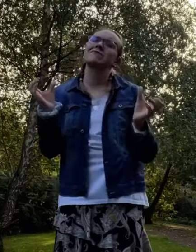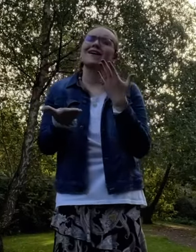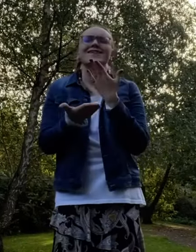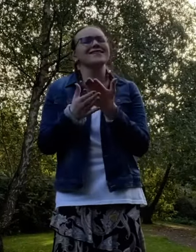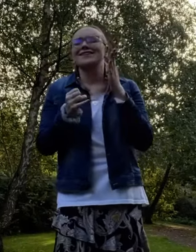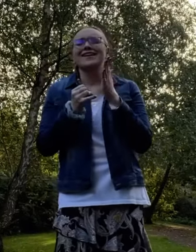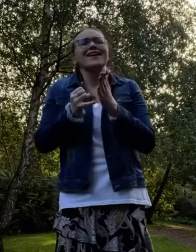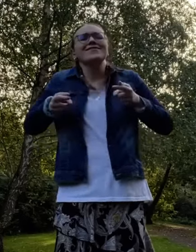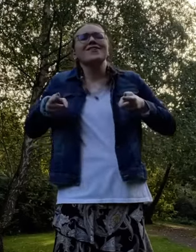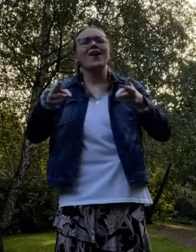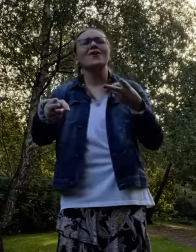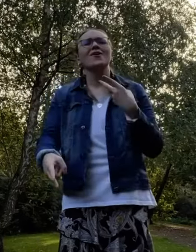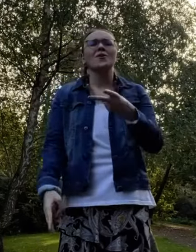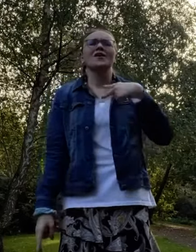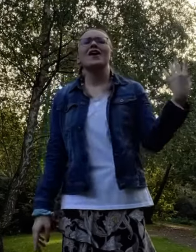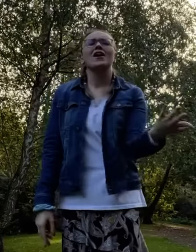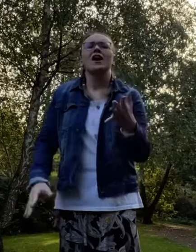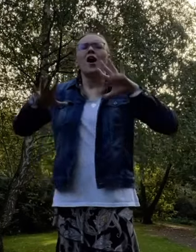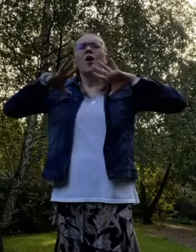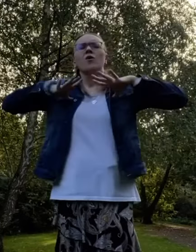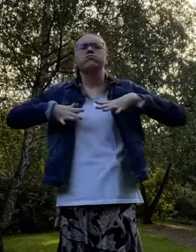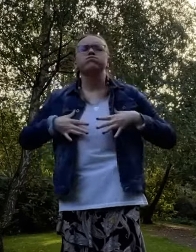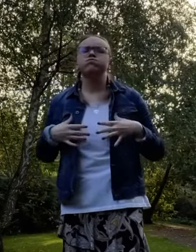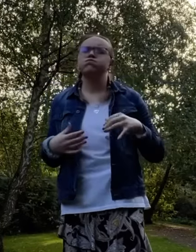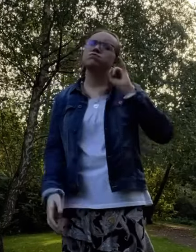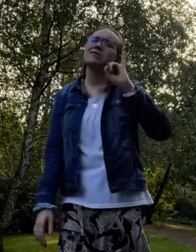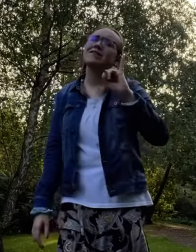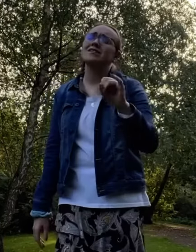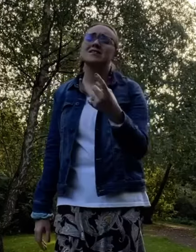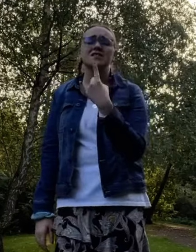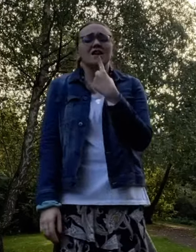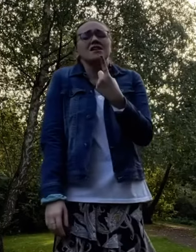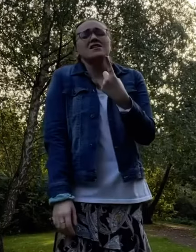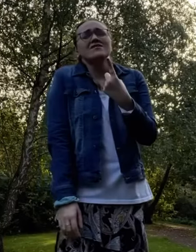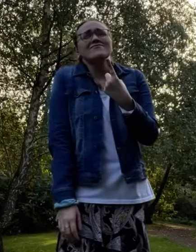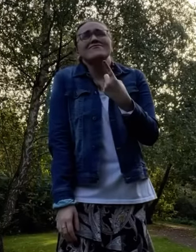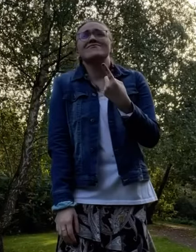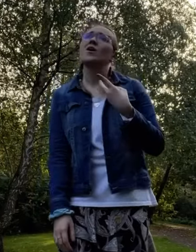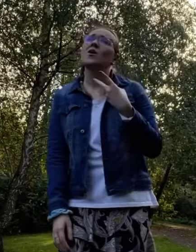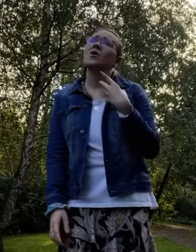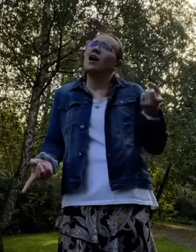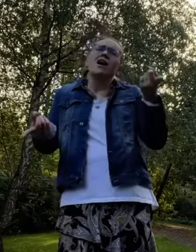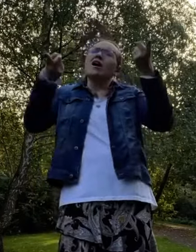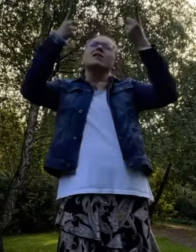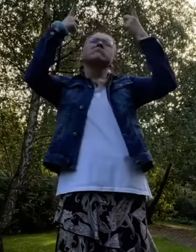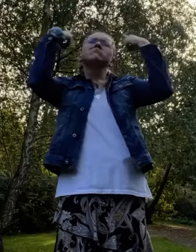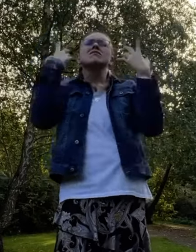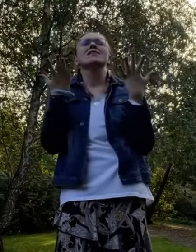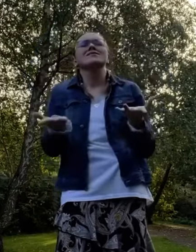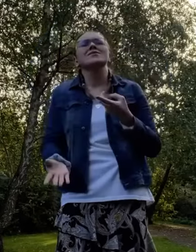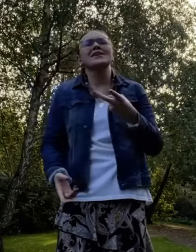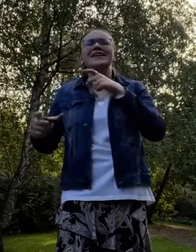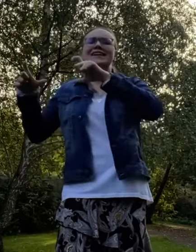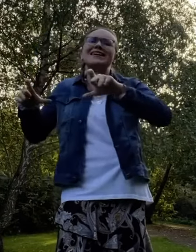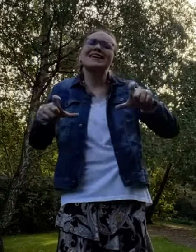on a dead end road We're all tired of the shit they're saying We don't understand, so we keep